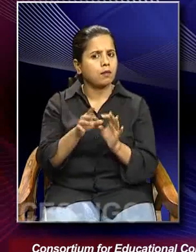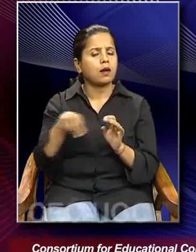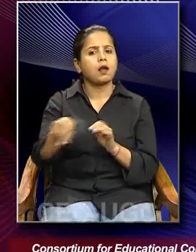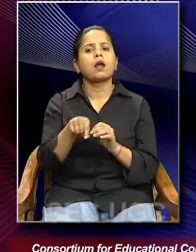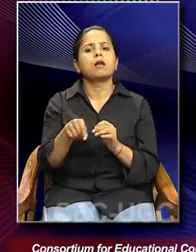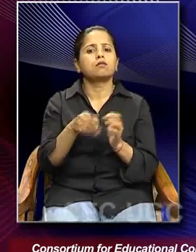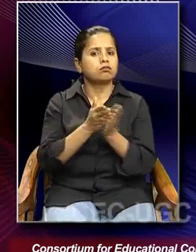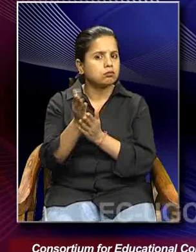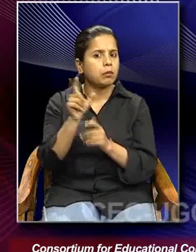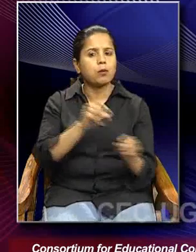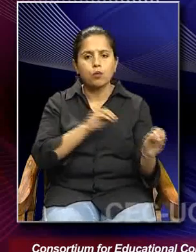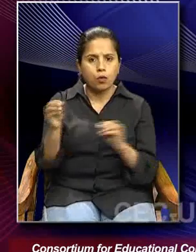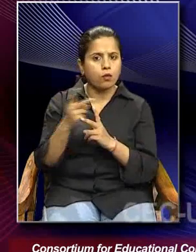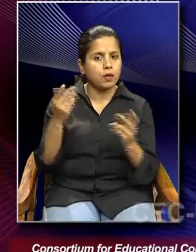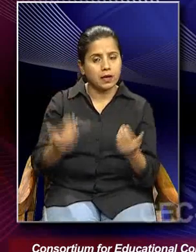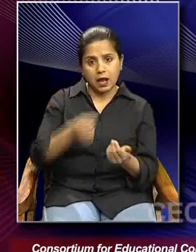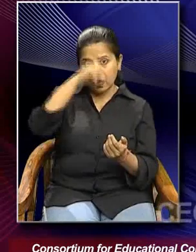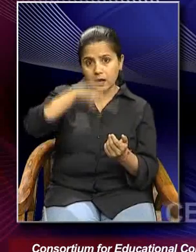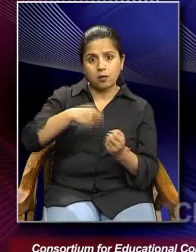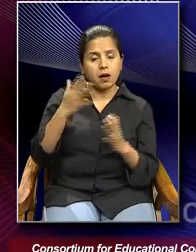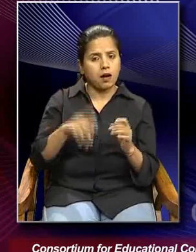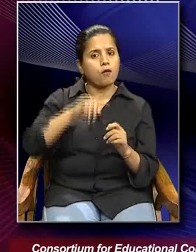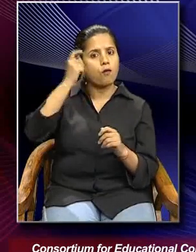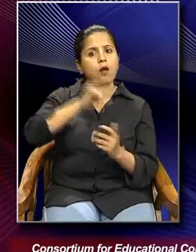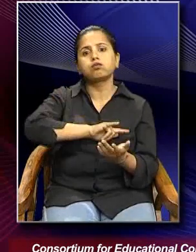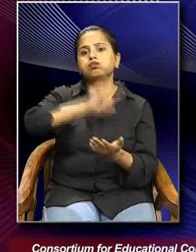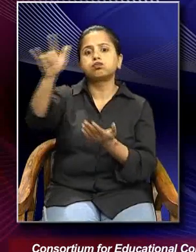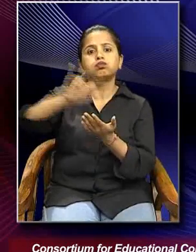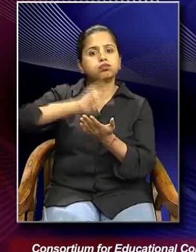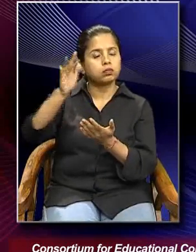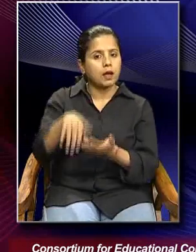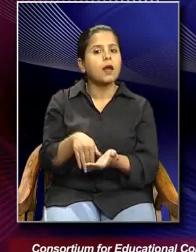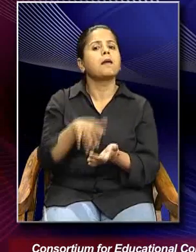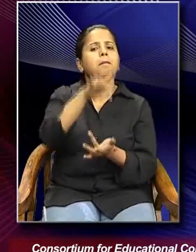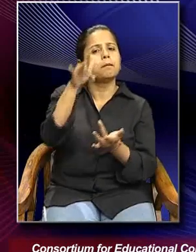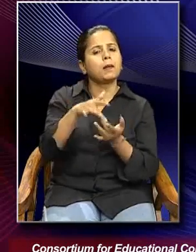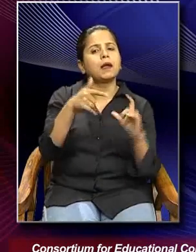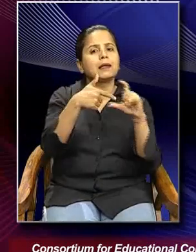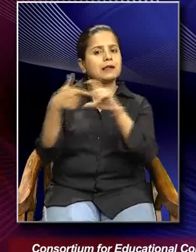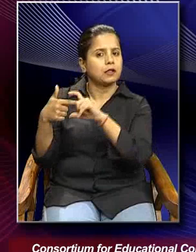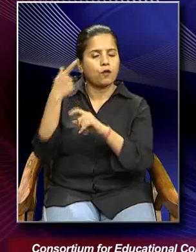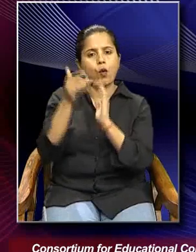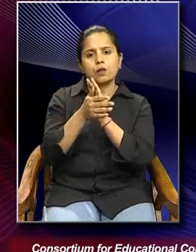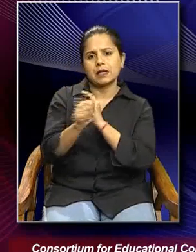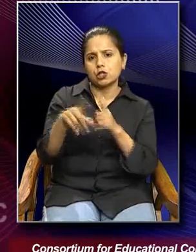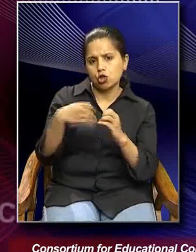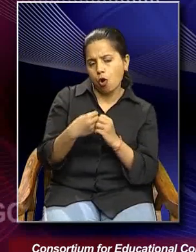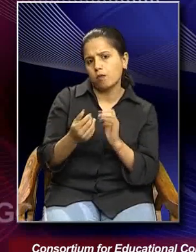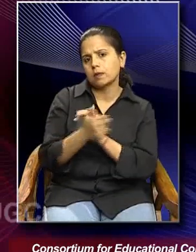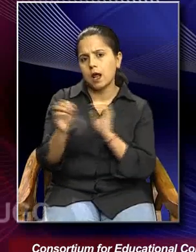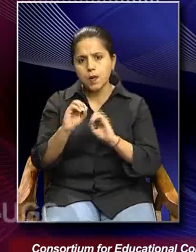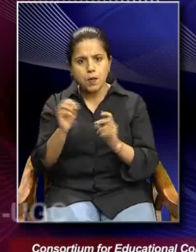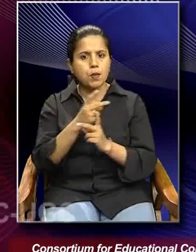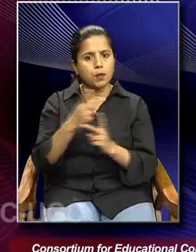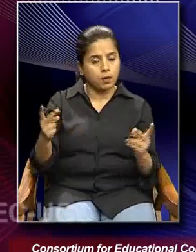migration. A lot of people from India also move abroad to Middle East, both for skilled job, unskilled job,